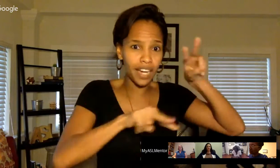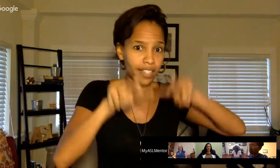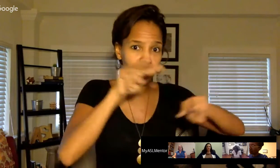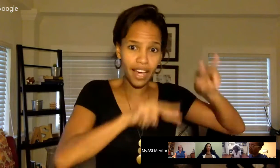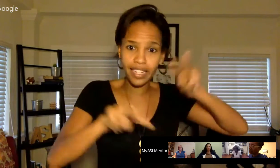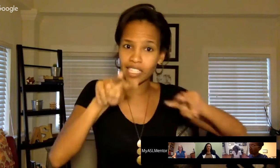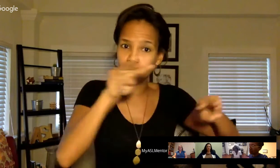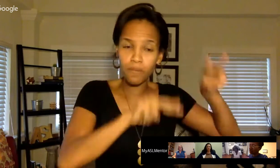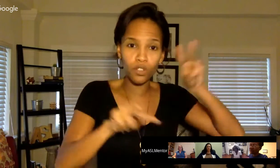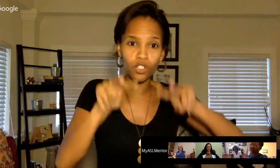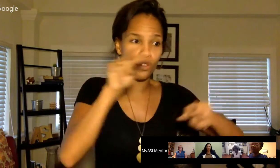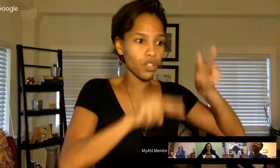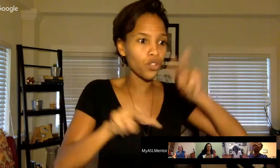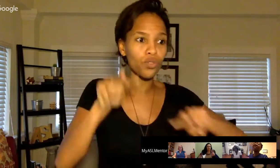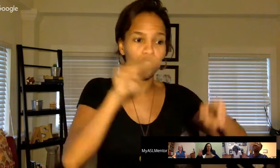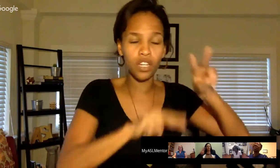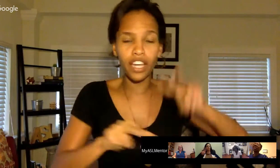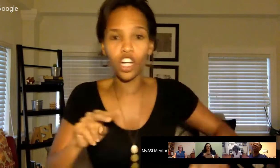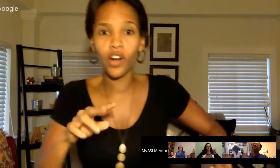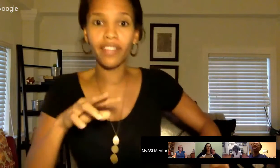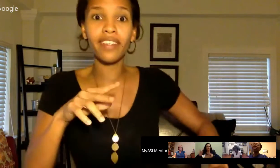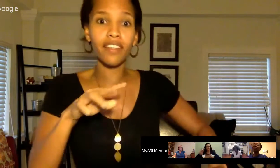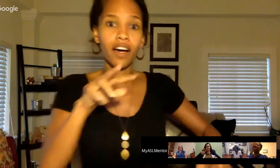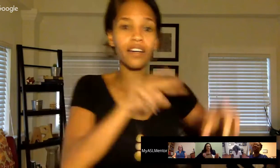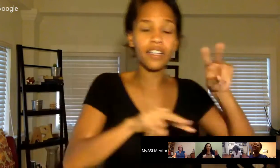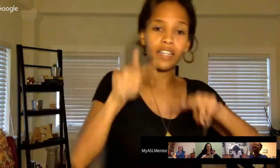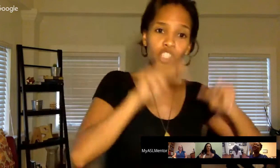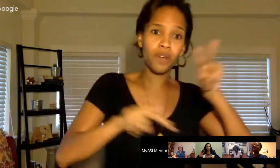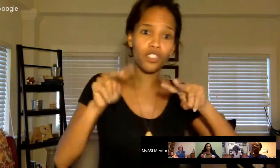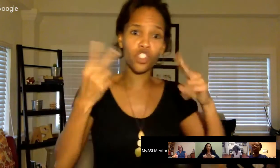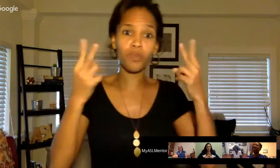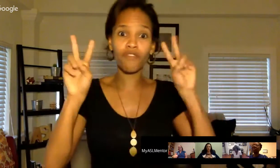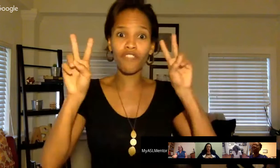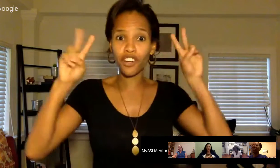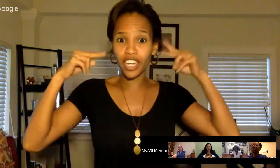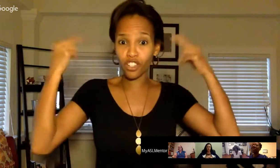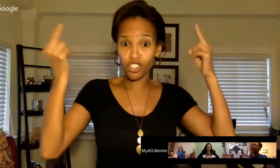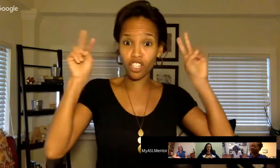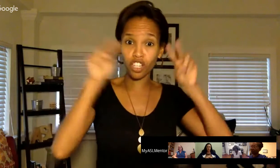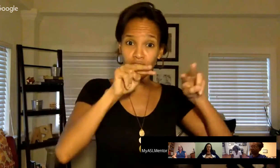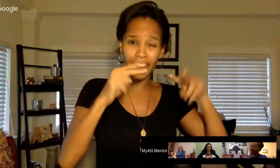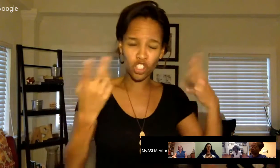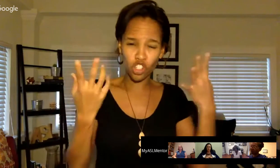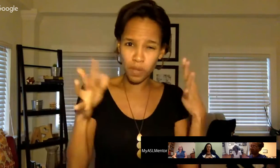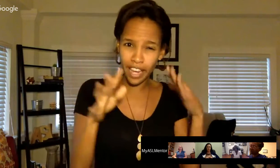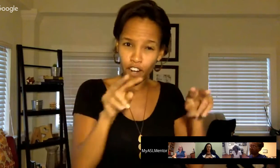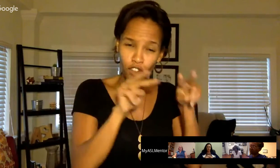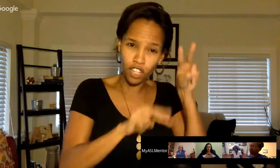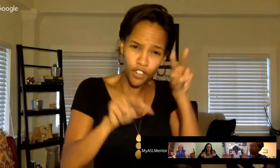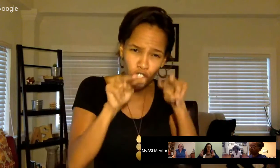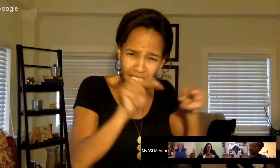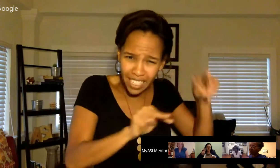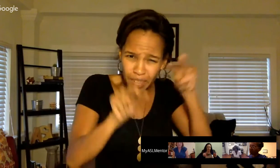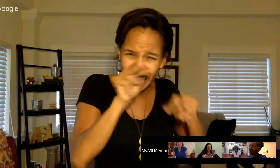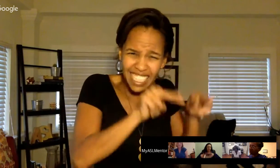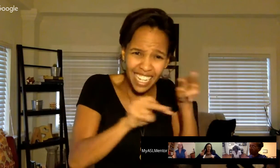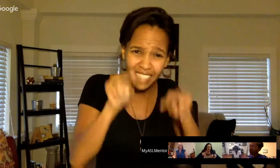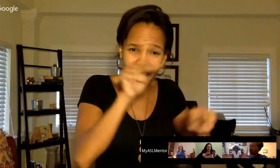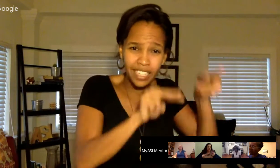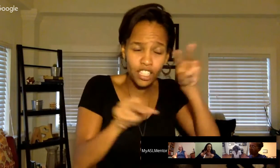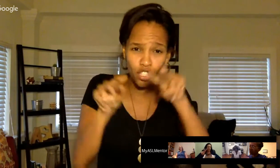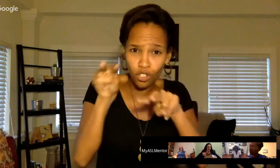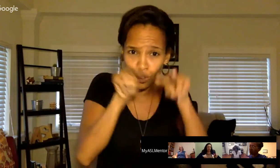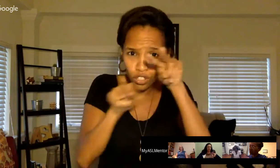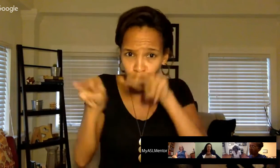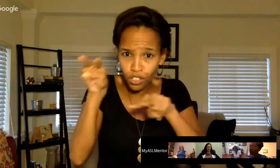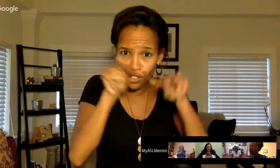those signs that I see people using incorrectly a lot, just because there's so many variations to look at. So just be careful. If you're looking at something